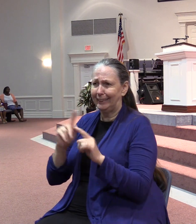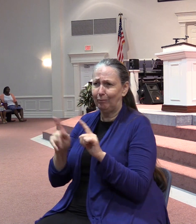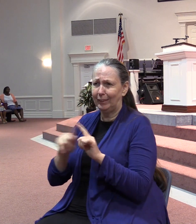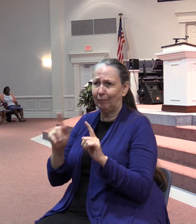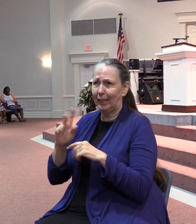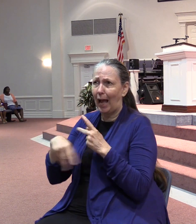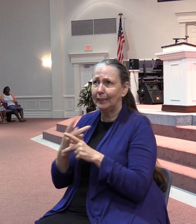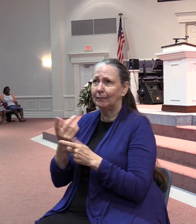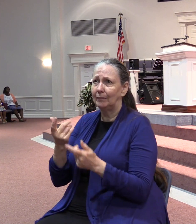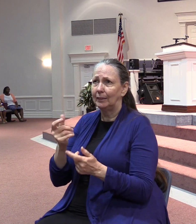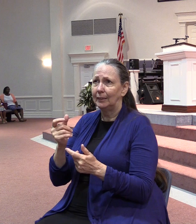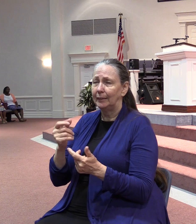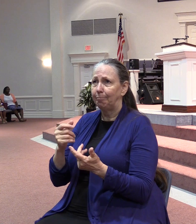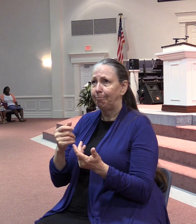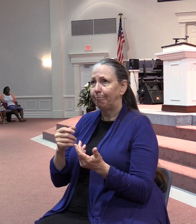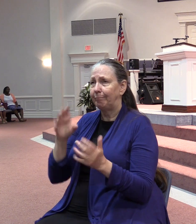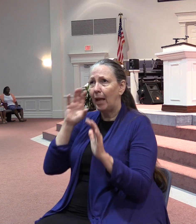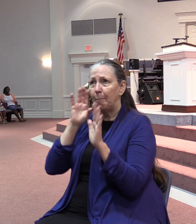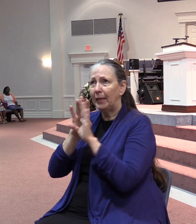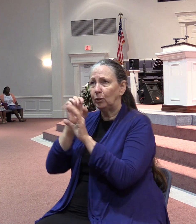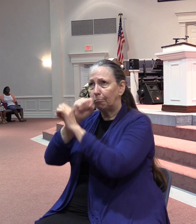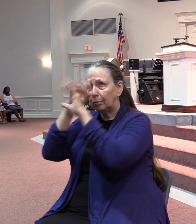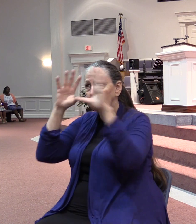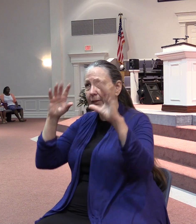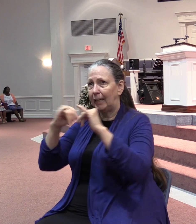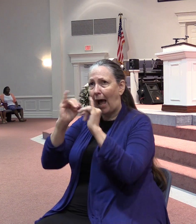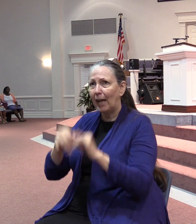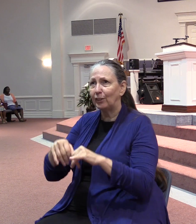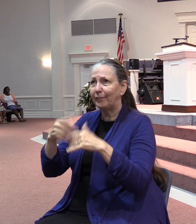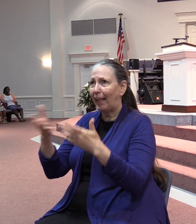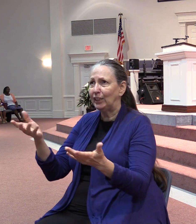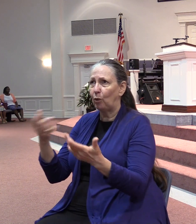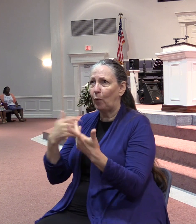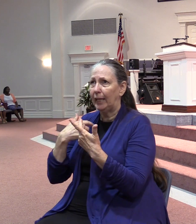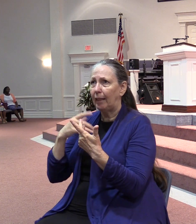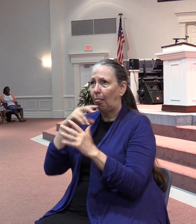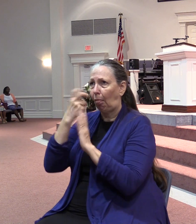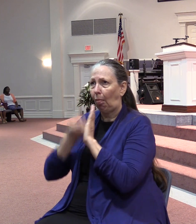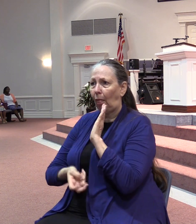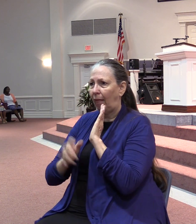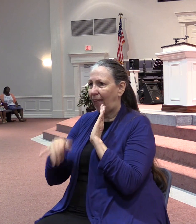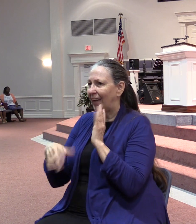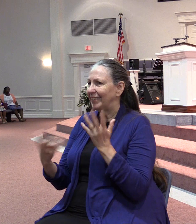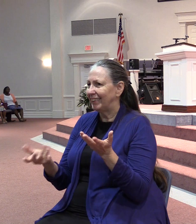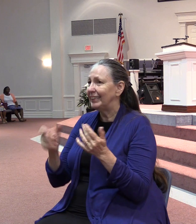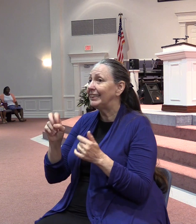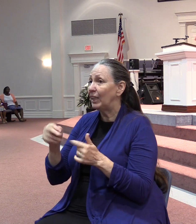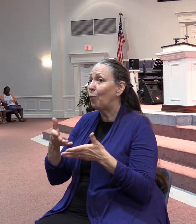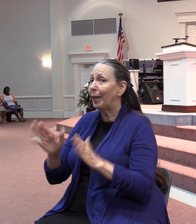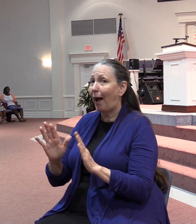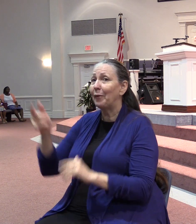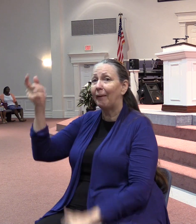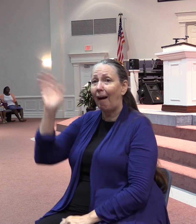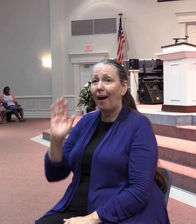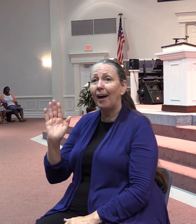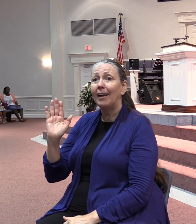of images and gods and things that are worshipped. You see, sin will allow